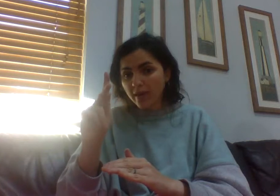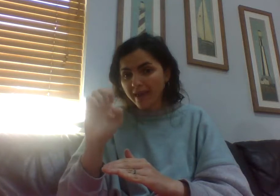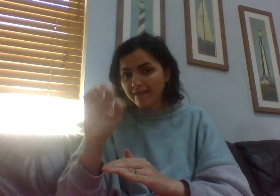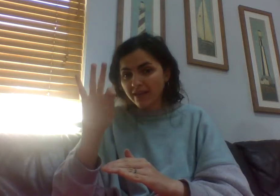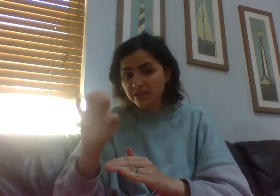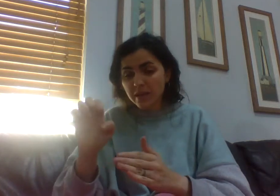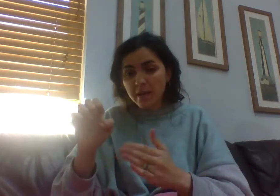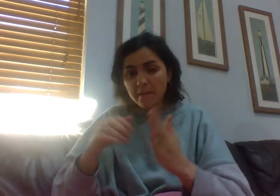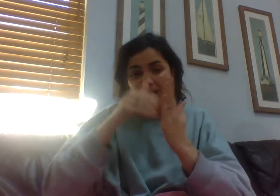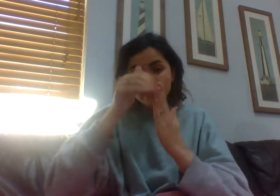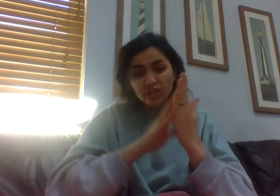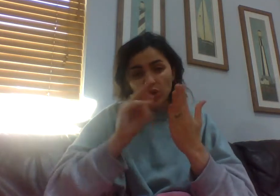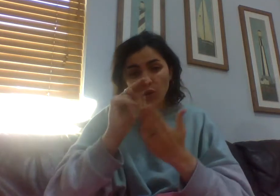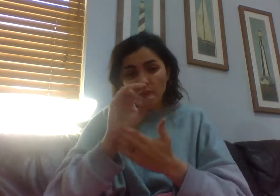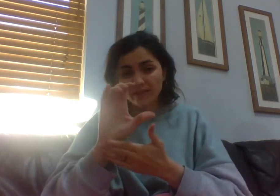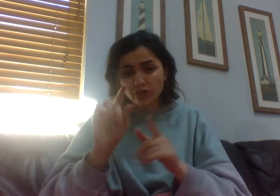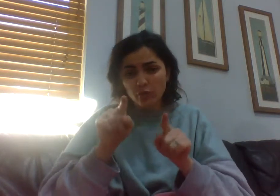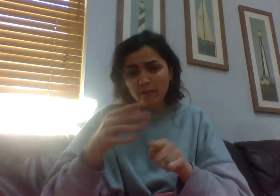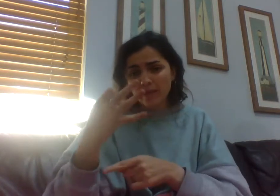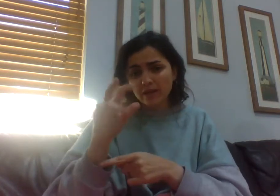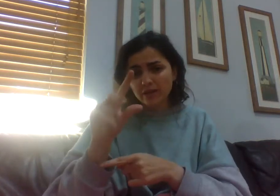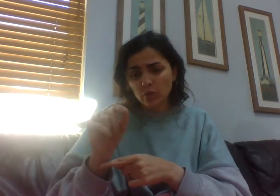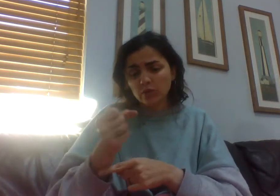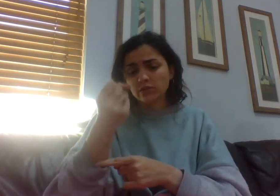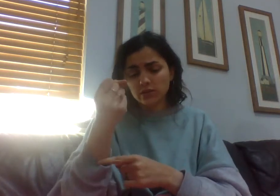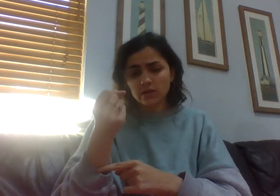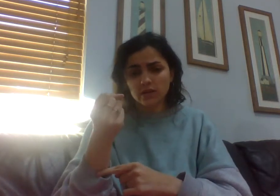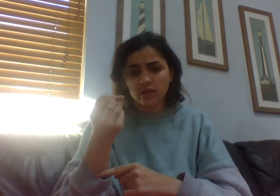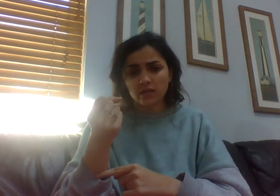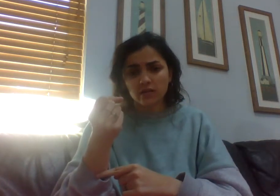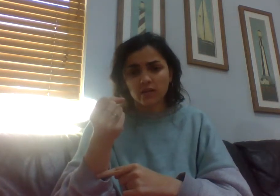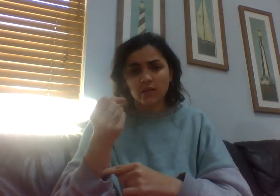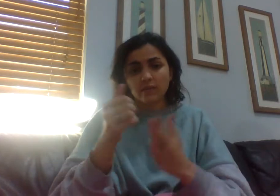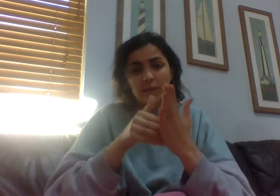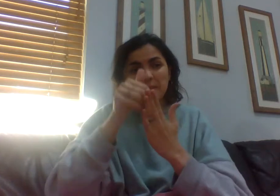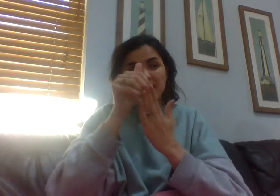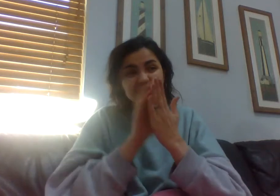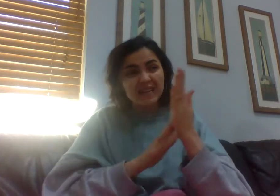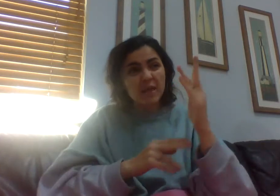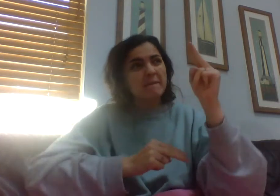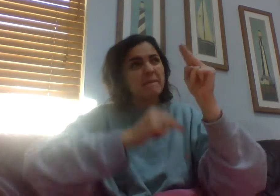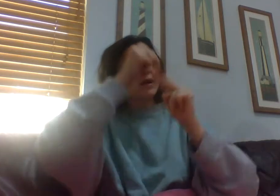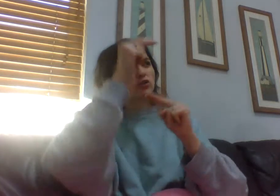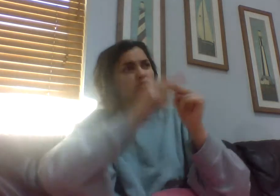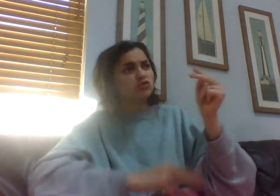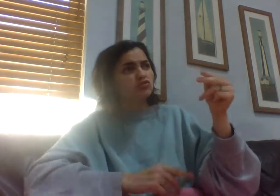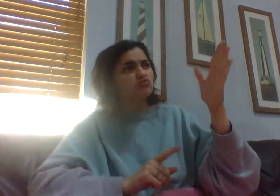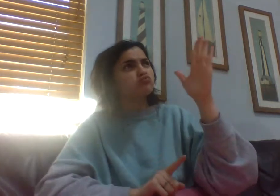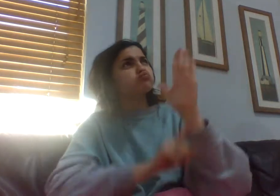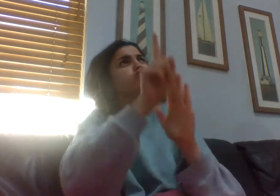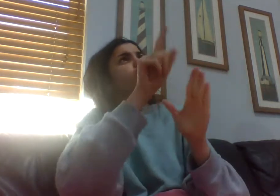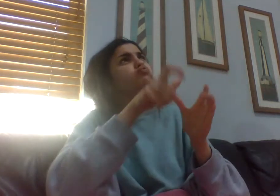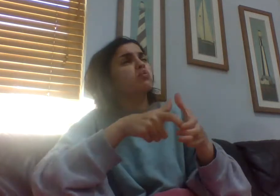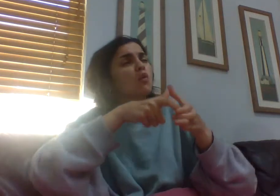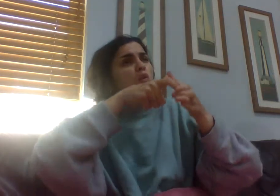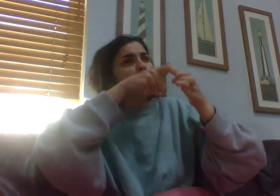1920s, she's painting those skyscrapers from the top floors. So Jacob Lawrence is doing,